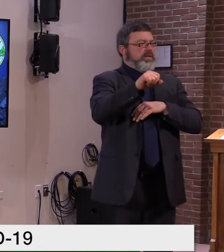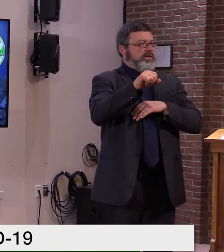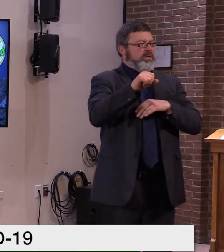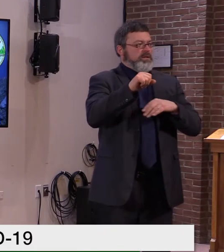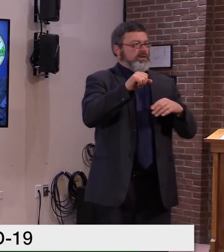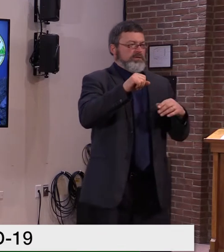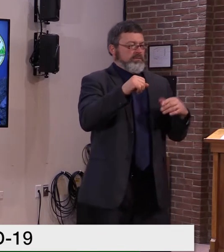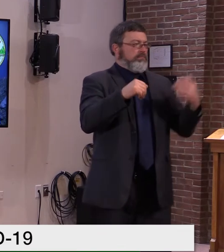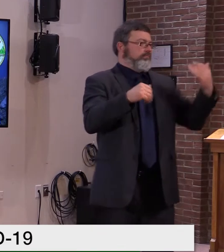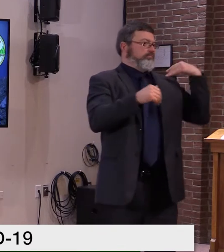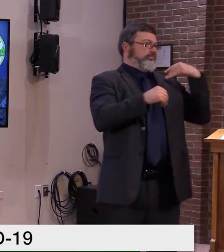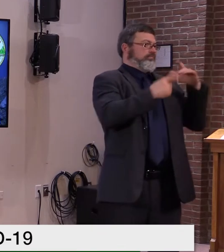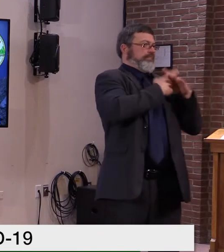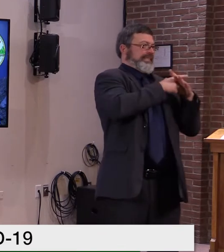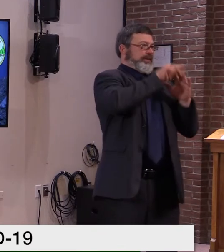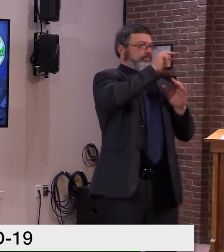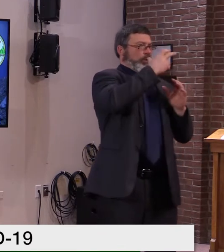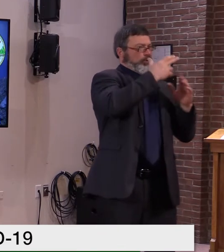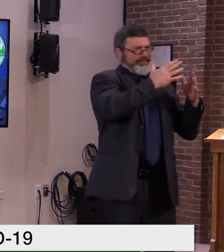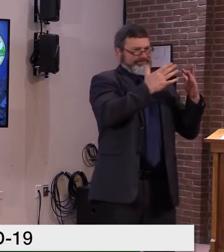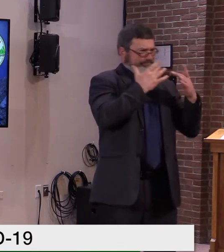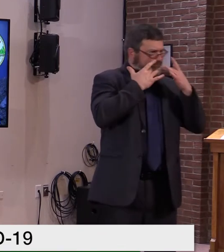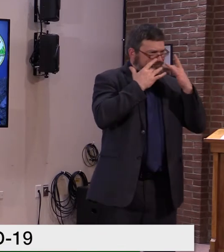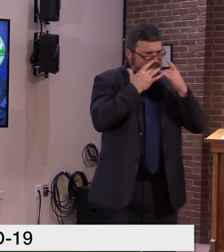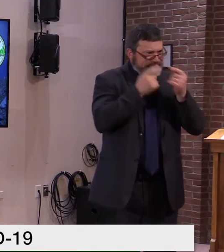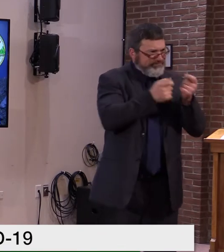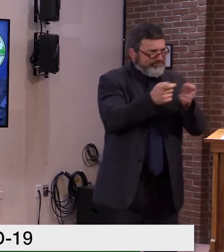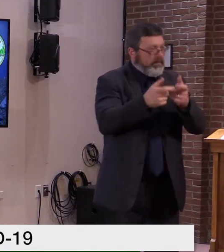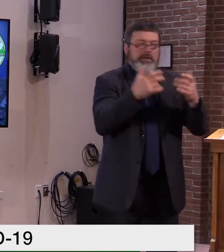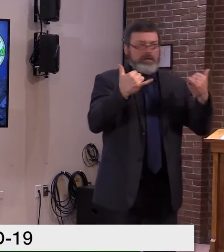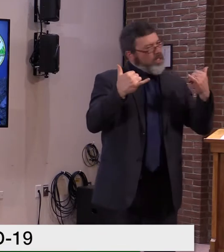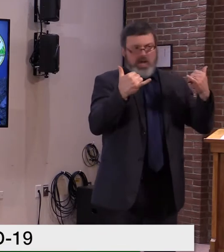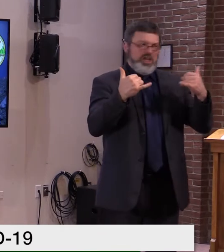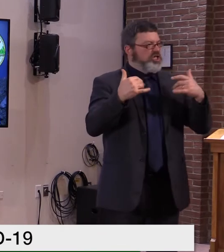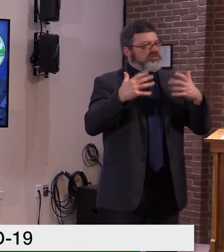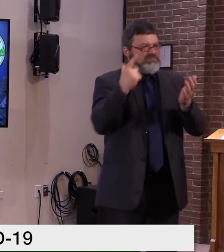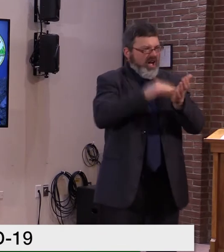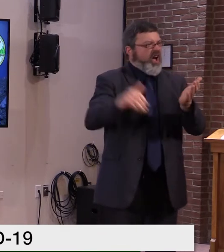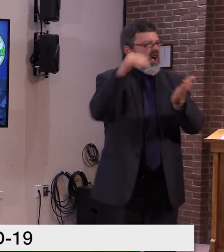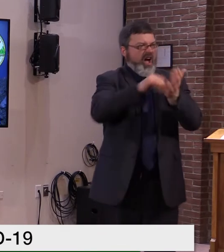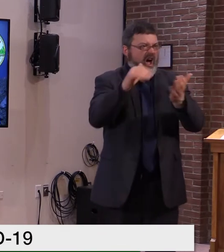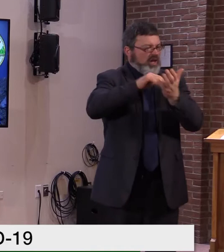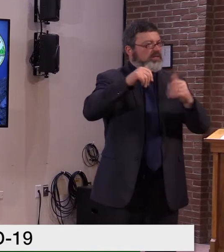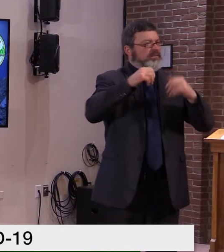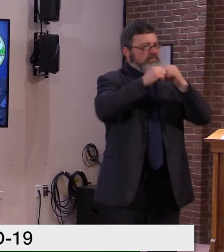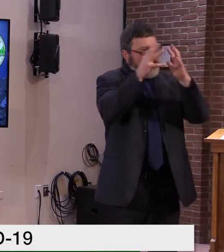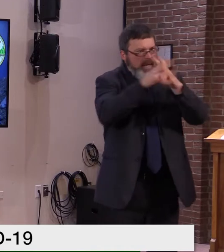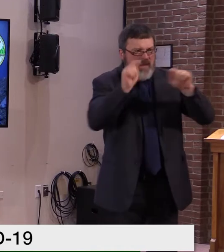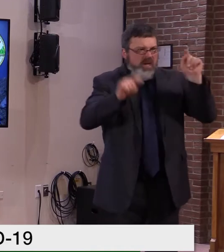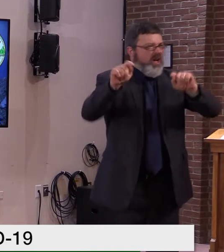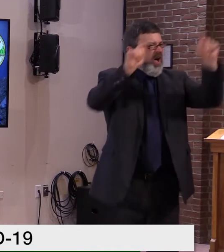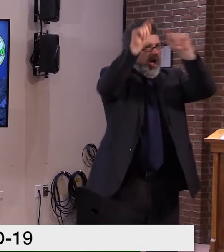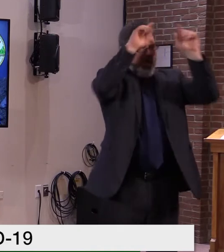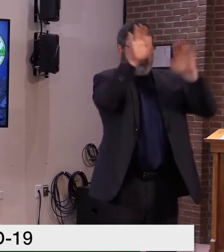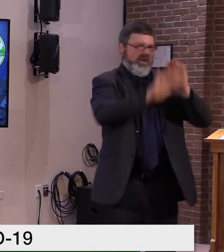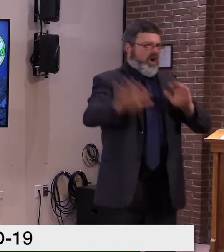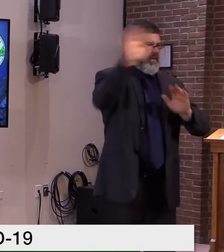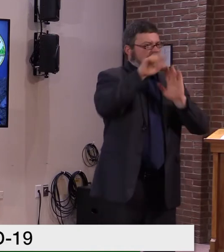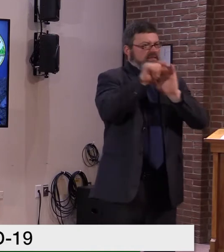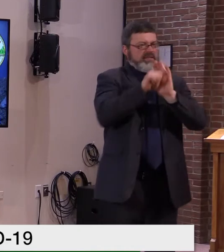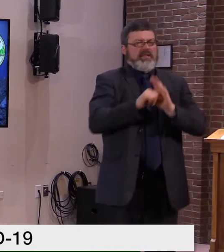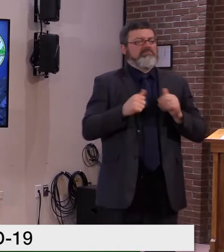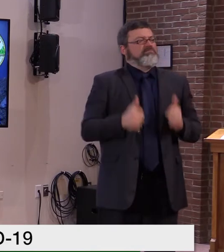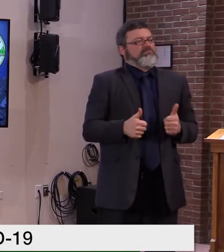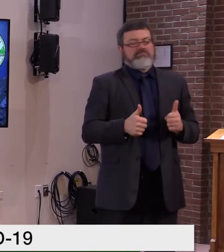when we have very robust testing capabilities. As our capabilities grew